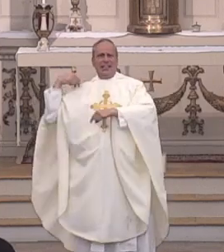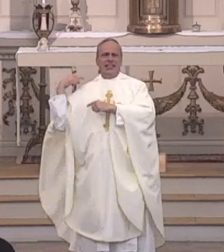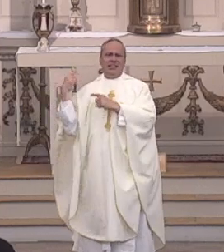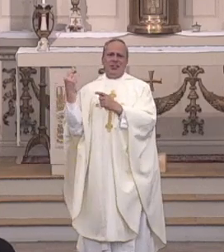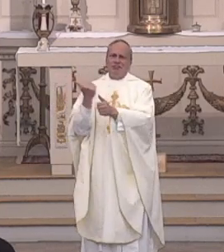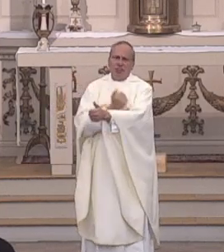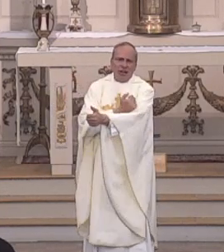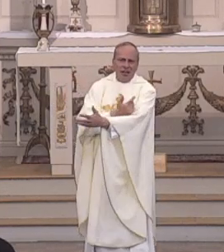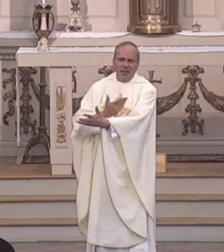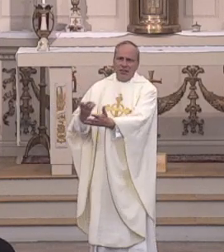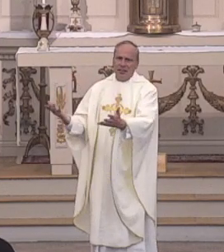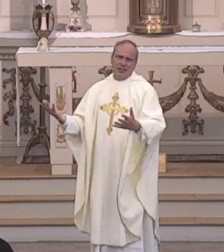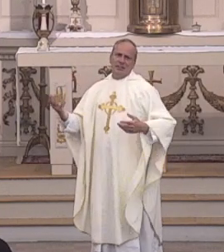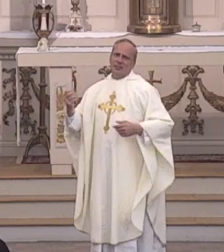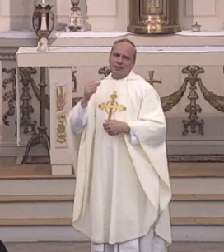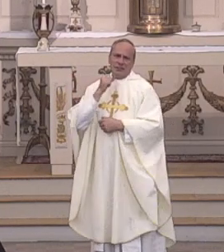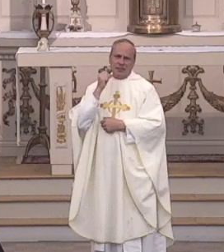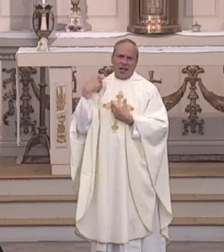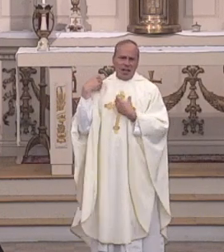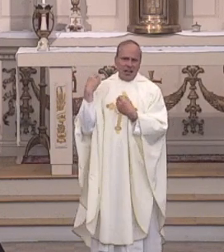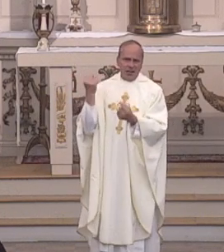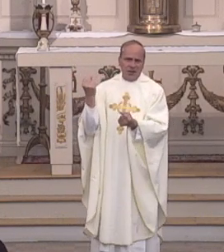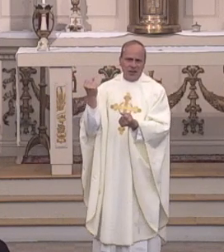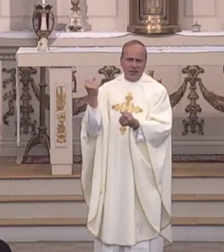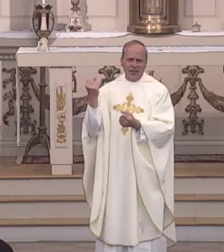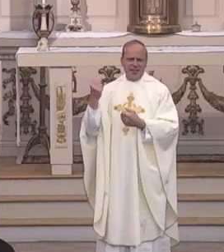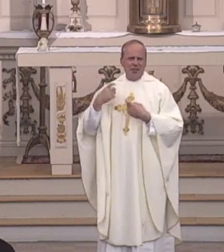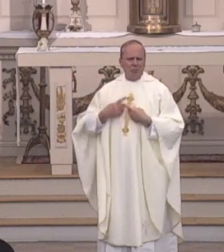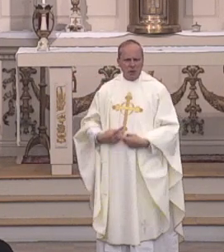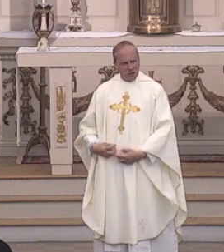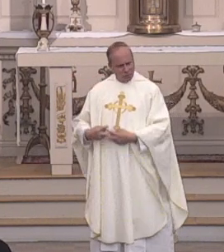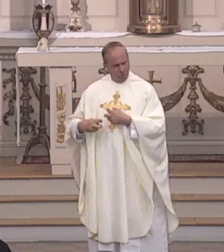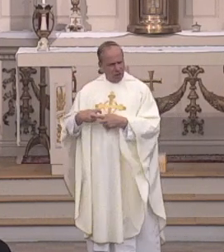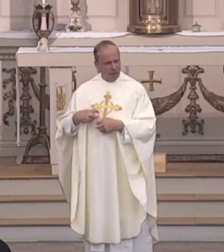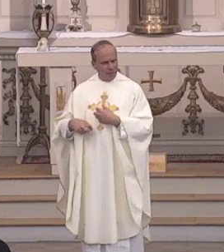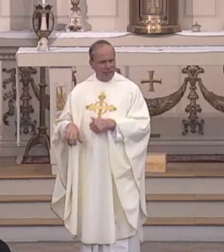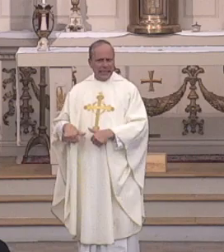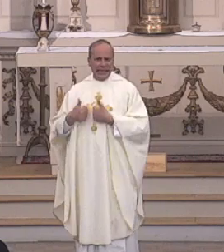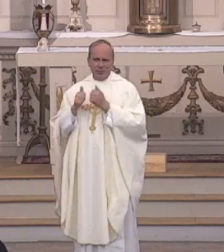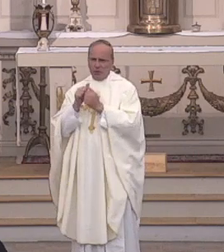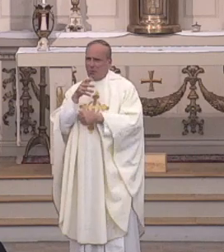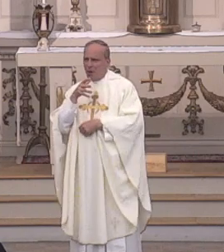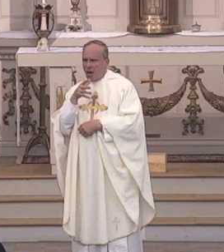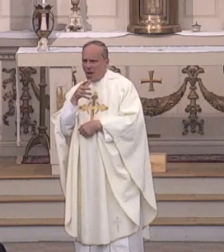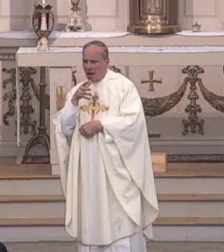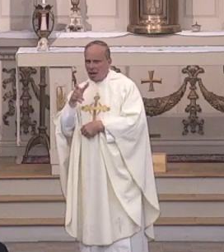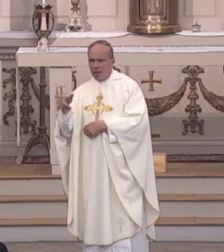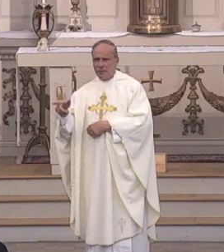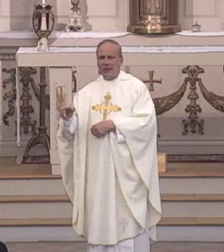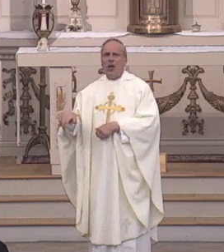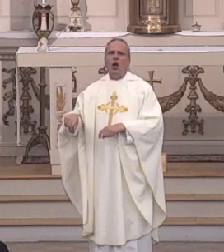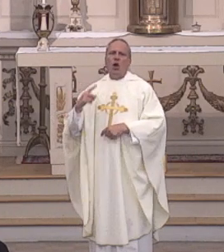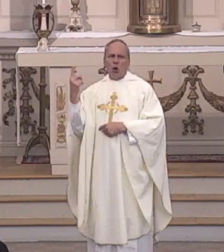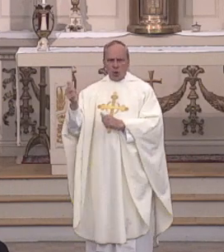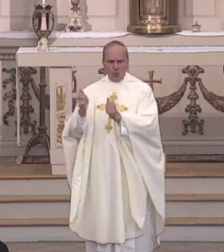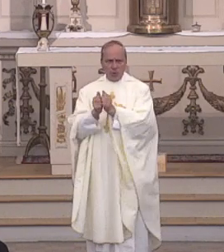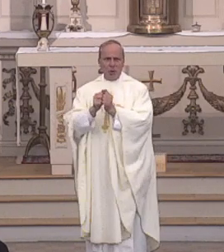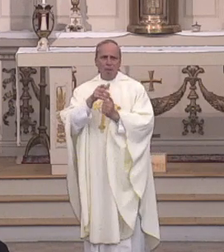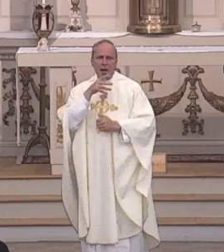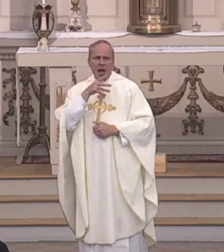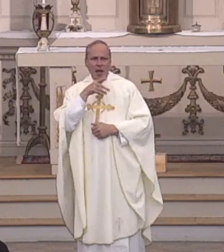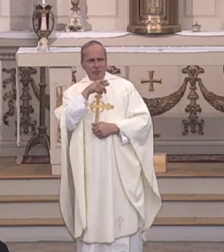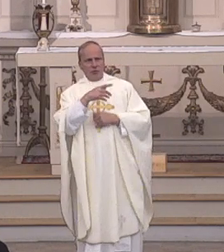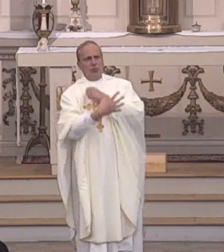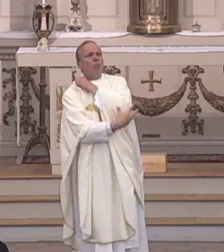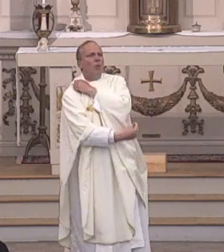had lived a life of debauchery, drugs and alcohol, not a healthy person, living with depression, living